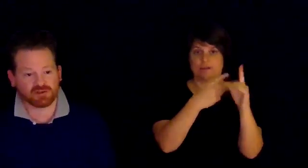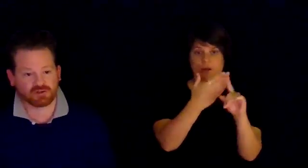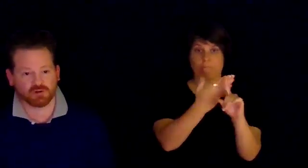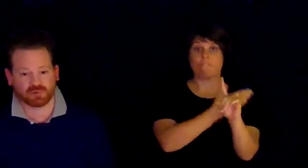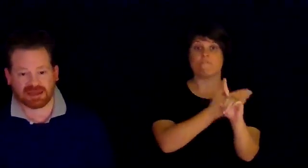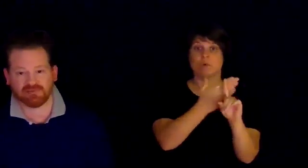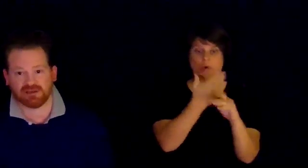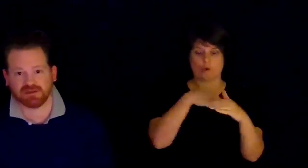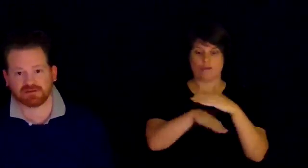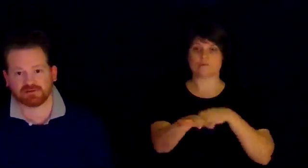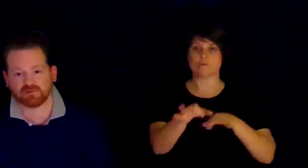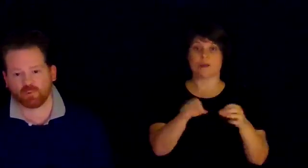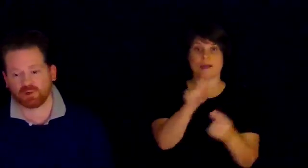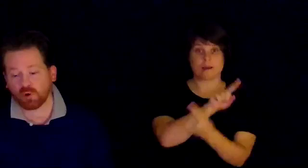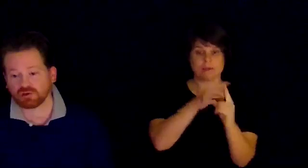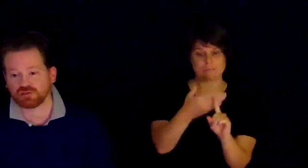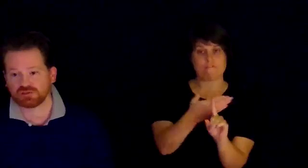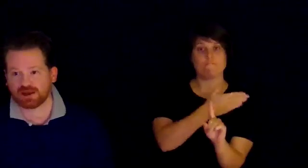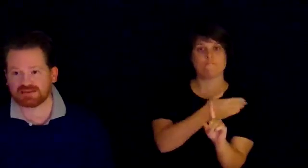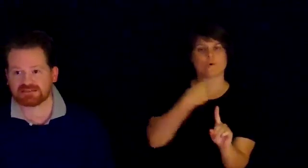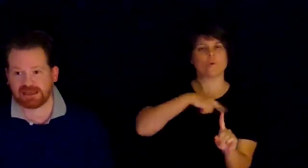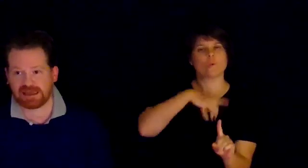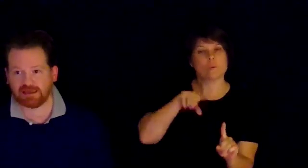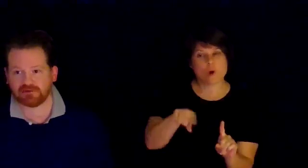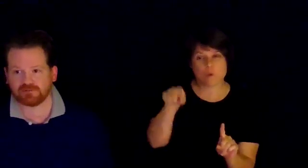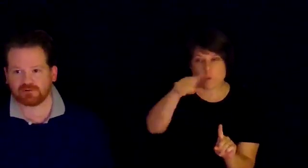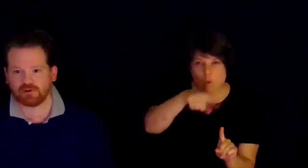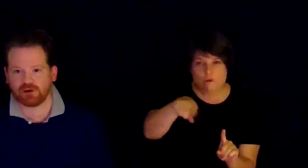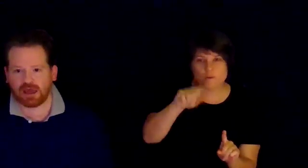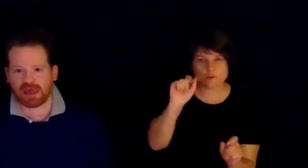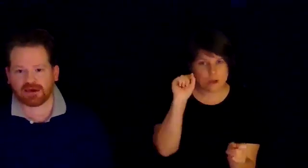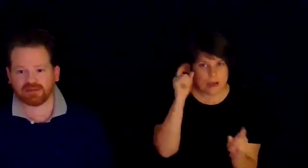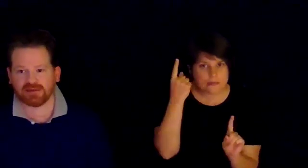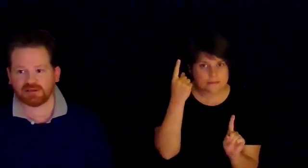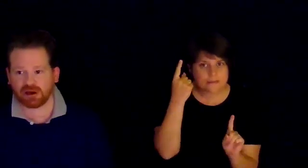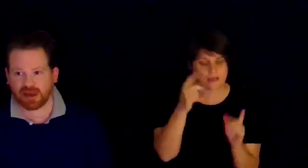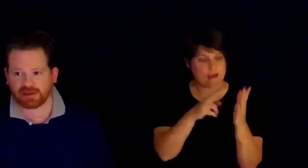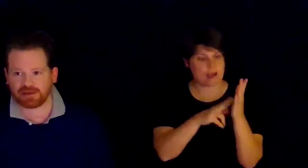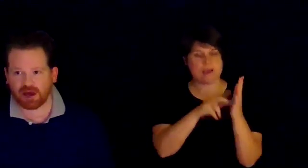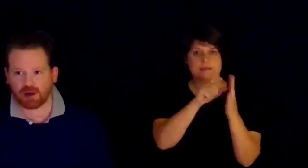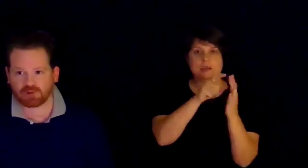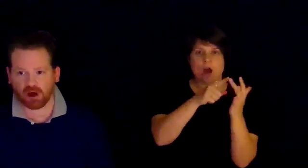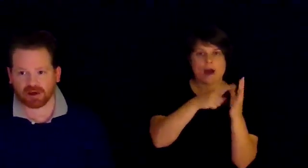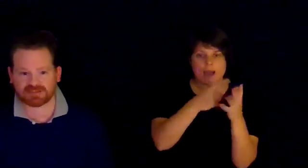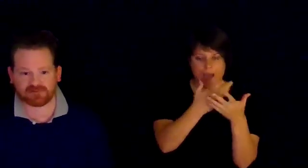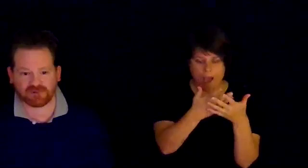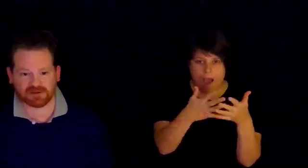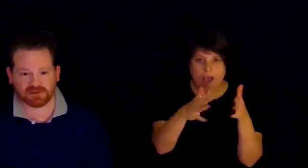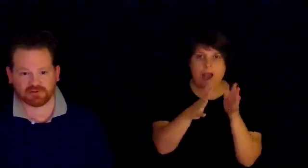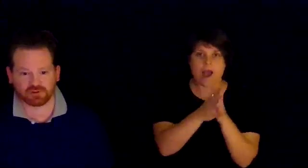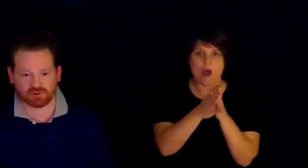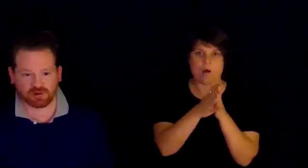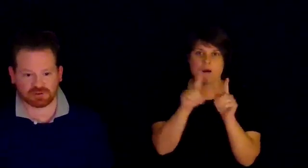Before you go into your planning meeting, we want you to understand how the NDIA applies